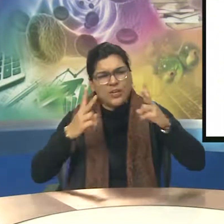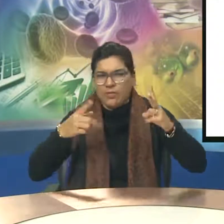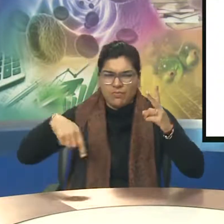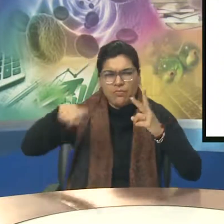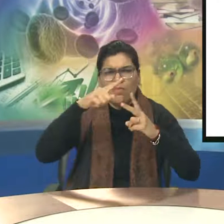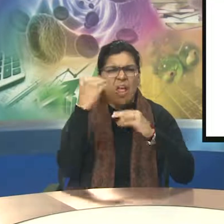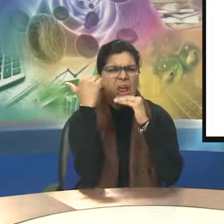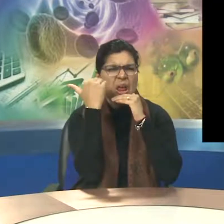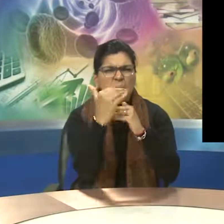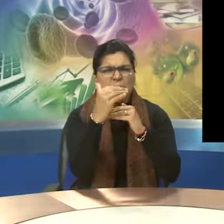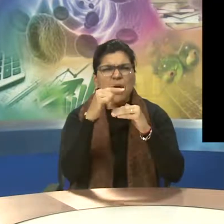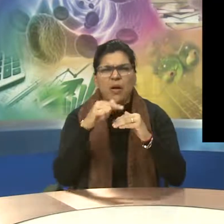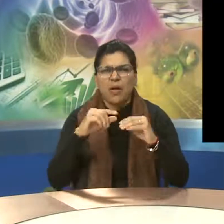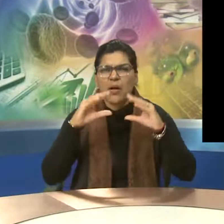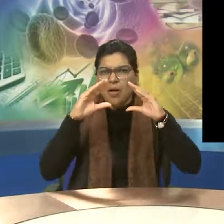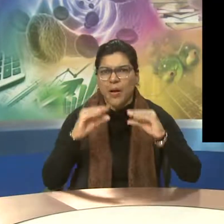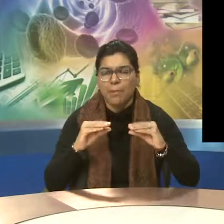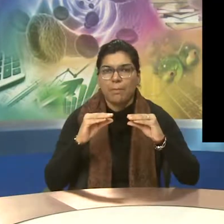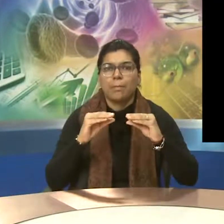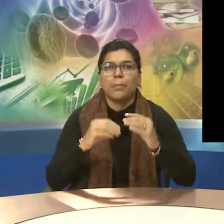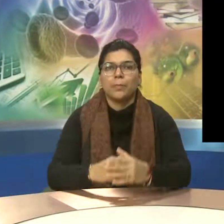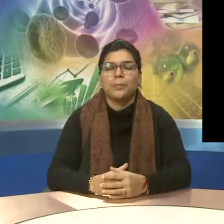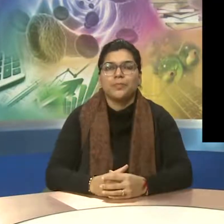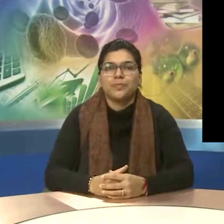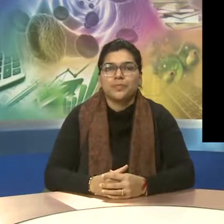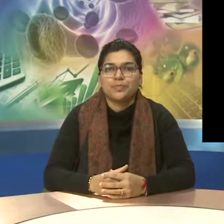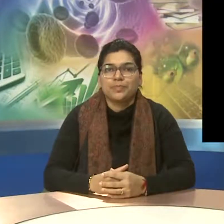change character and